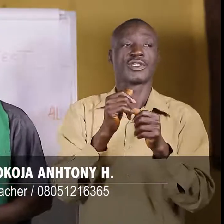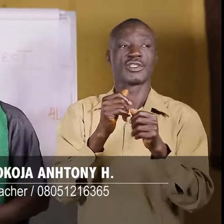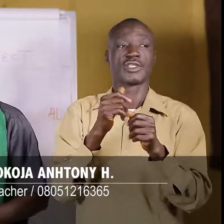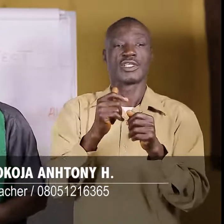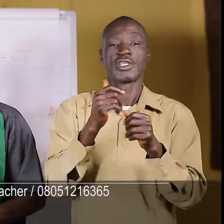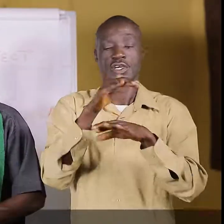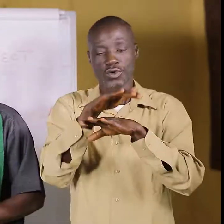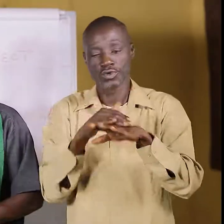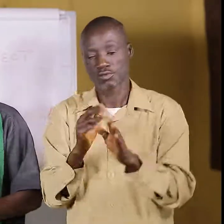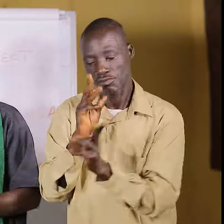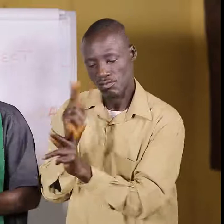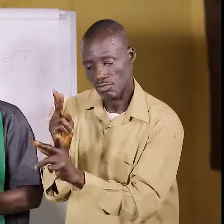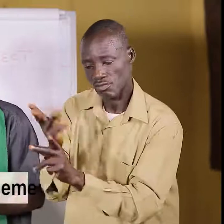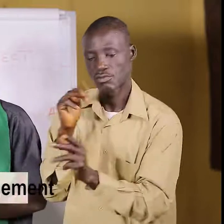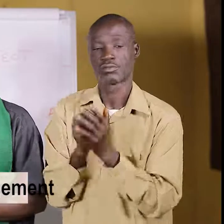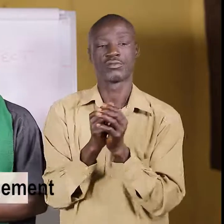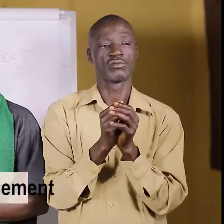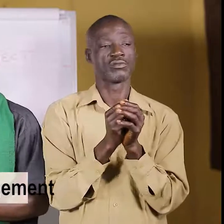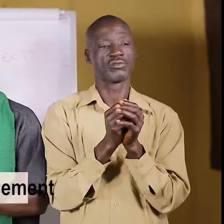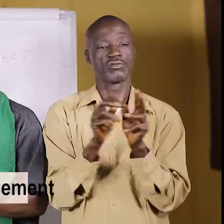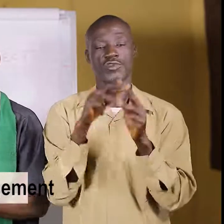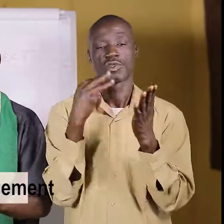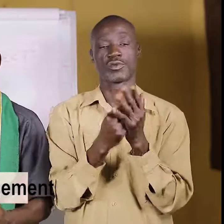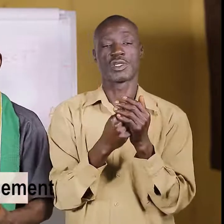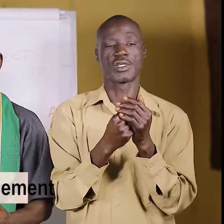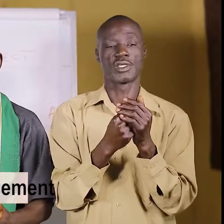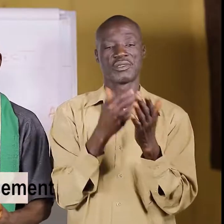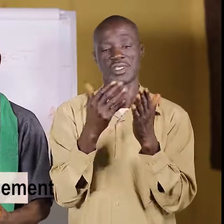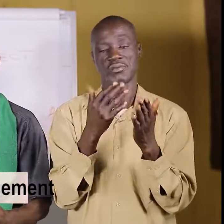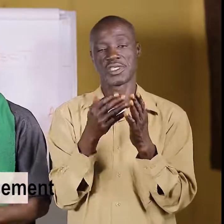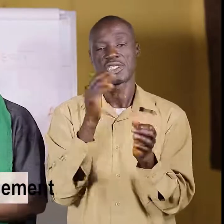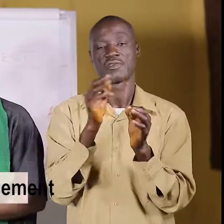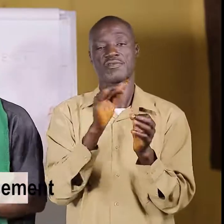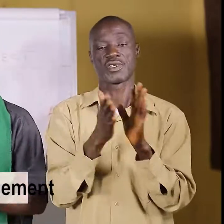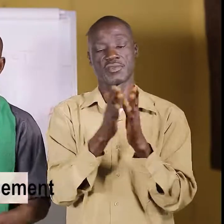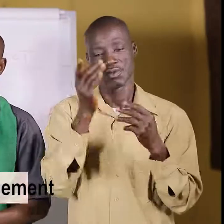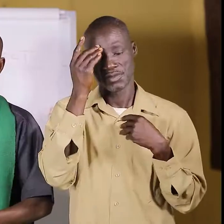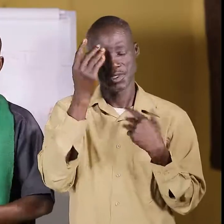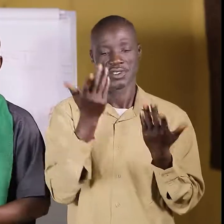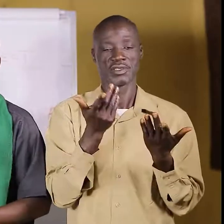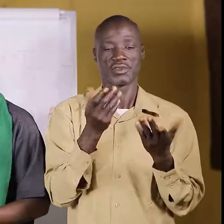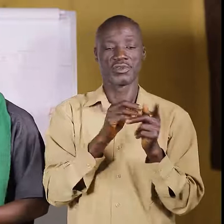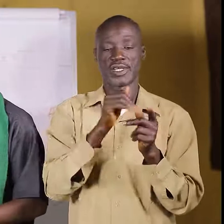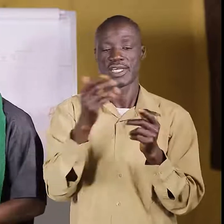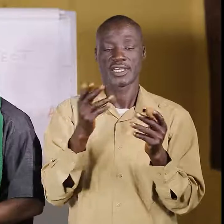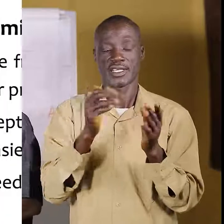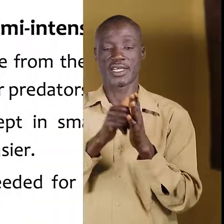isolate the birds in terms of sickness, in terms of cannibalism.